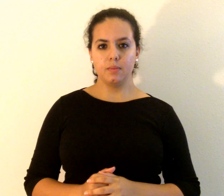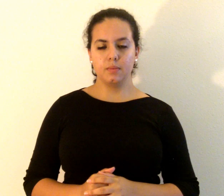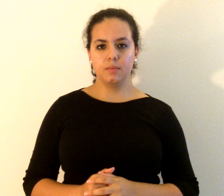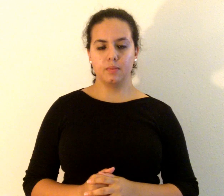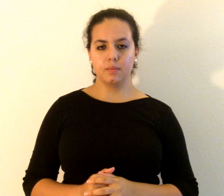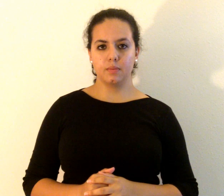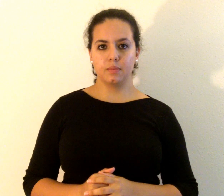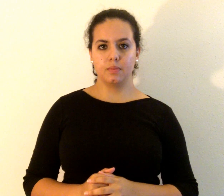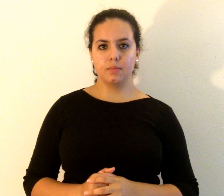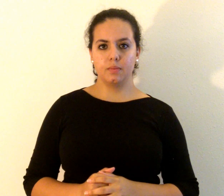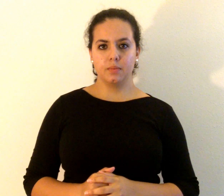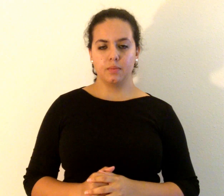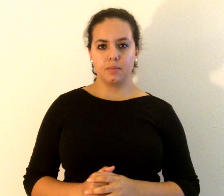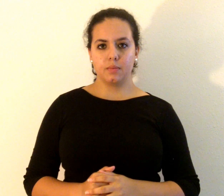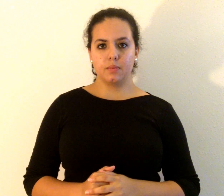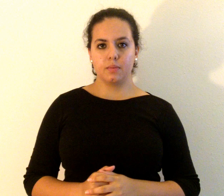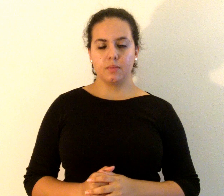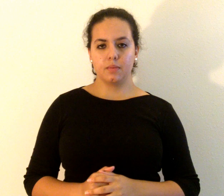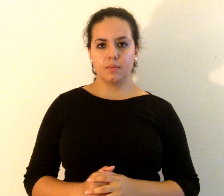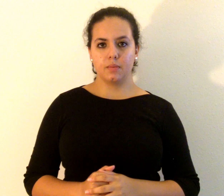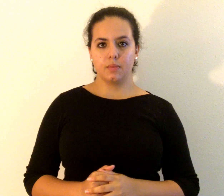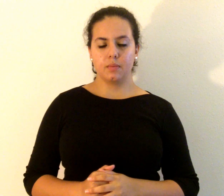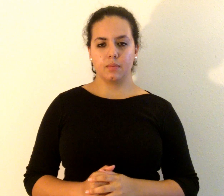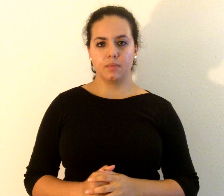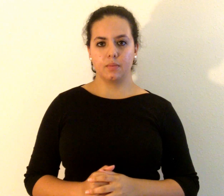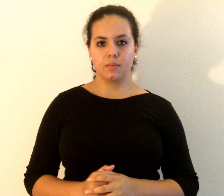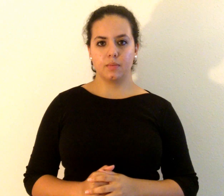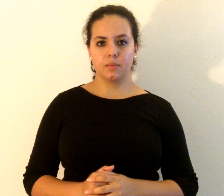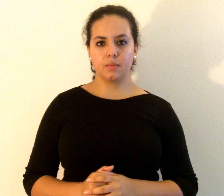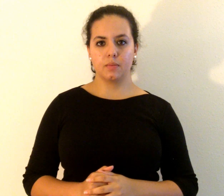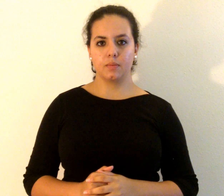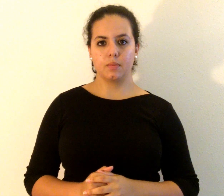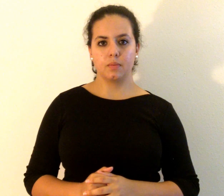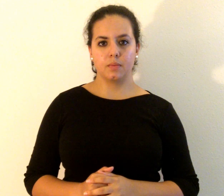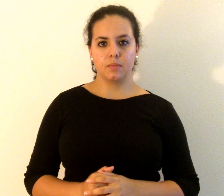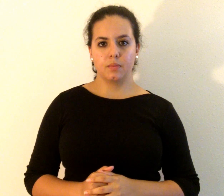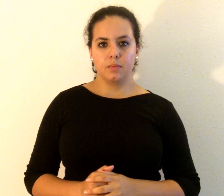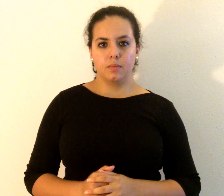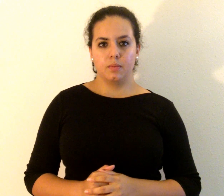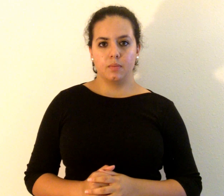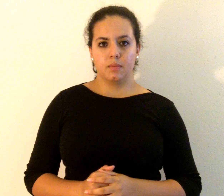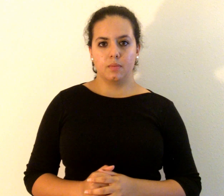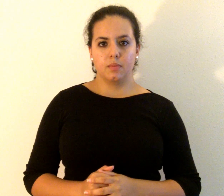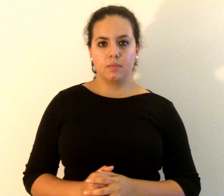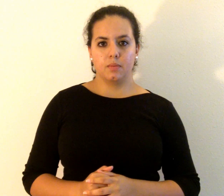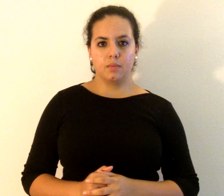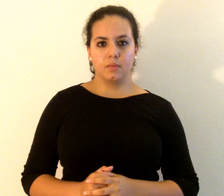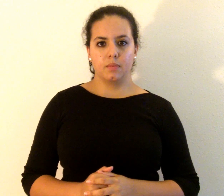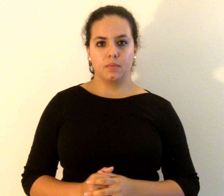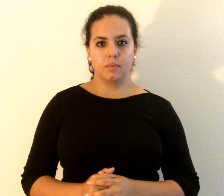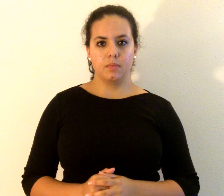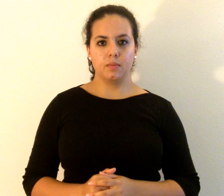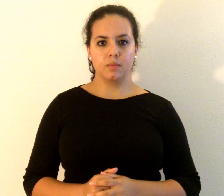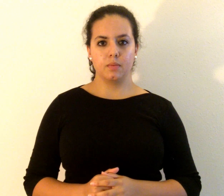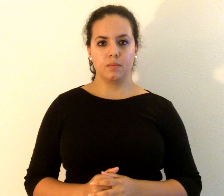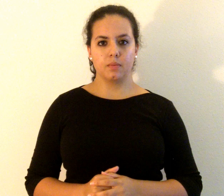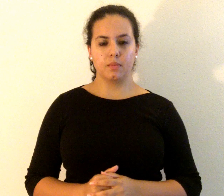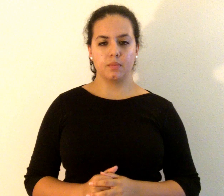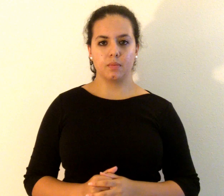Dollars. This is one you need to be really careful with because we have our ordinal numbers and our counting numbers or regular numbers